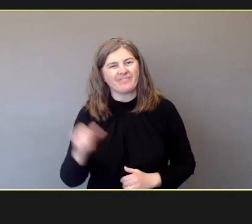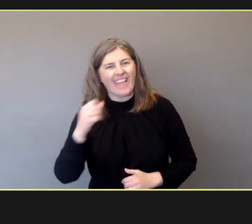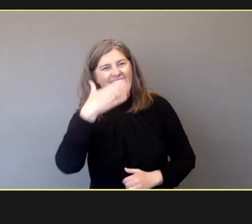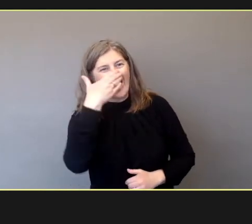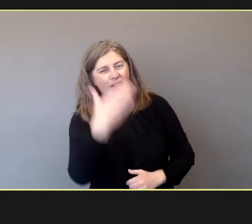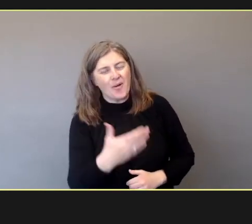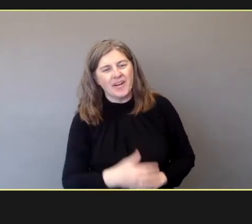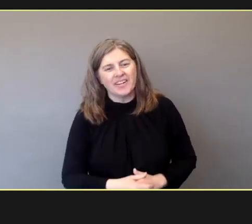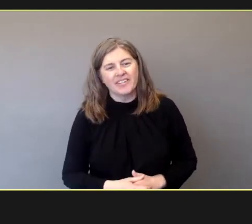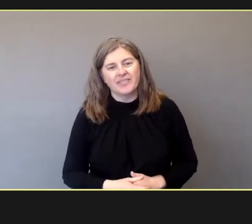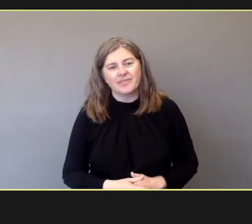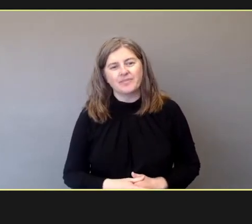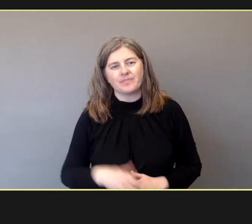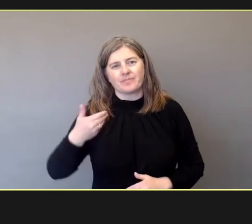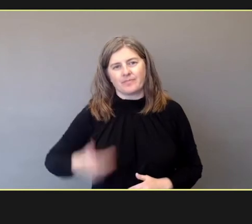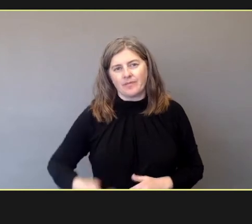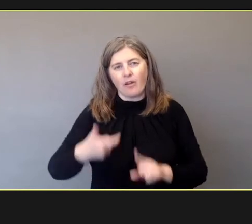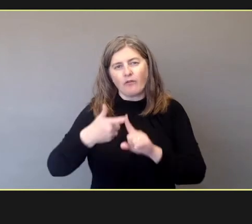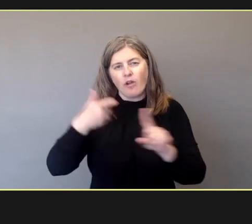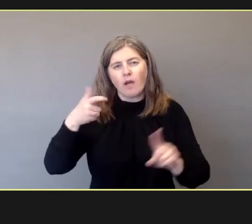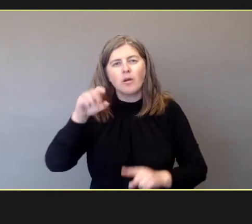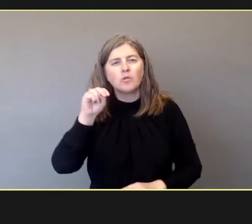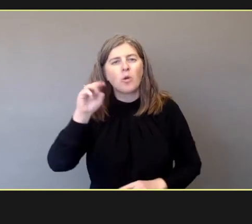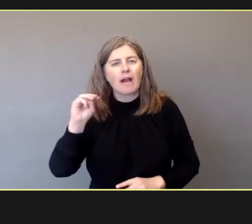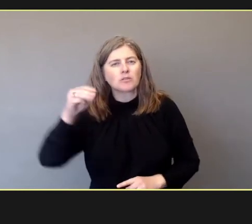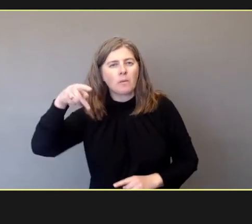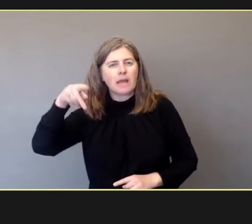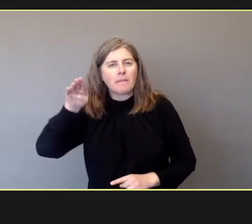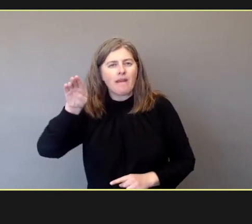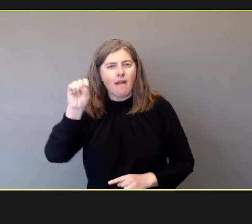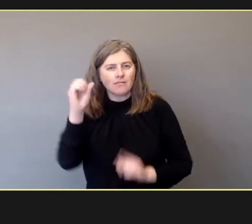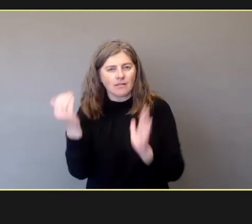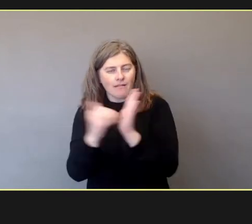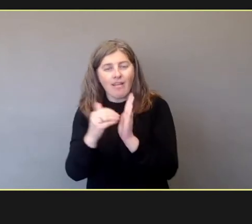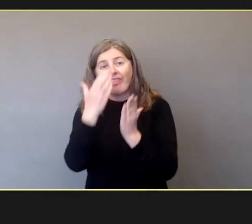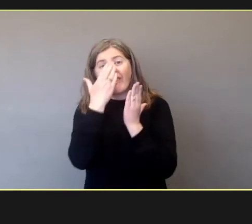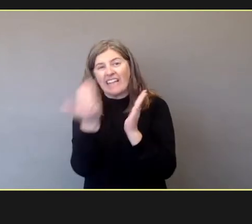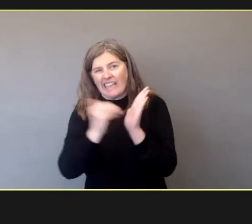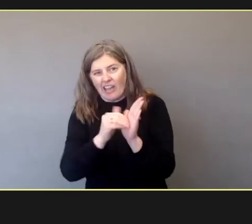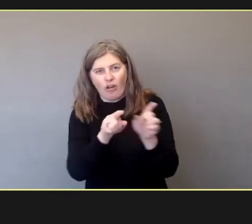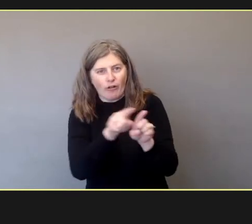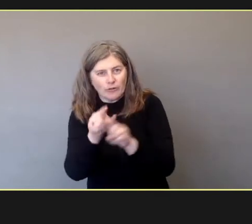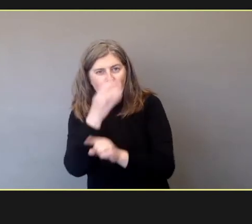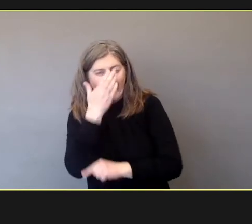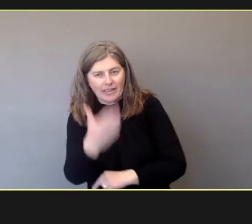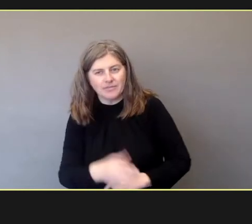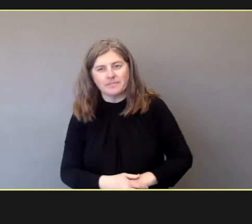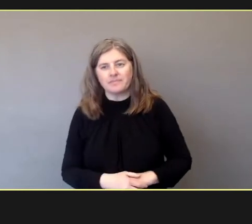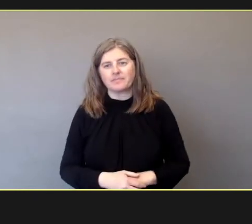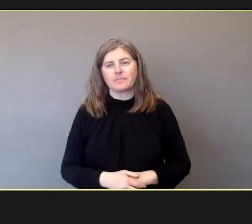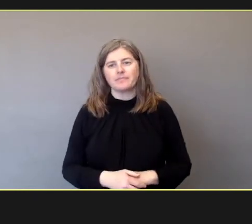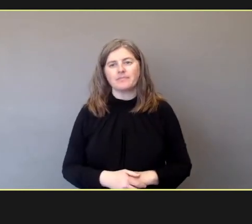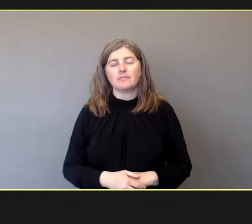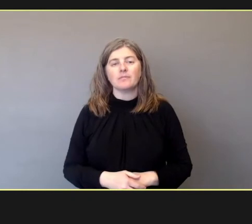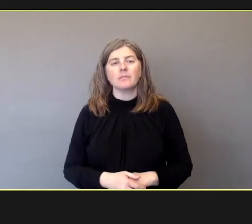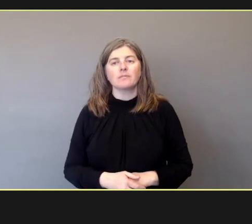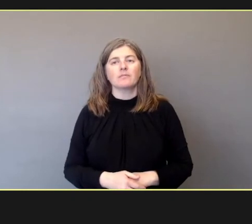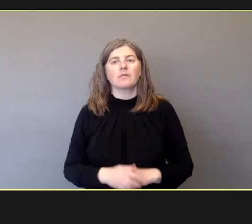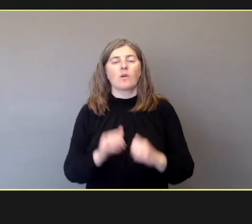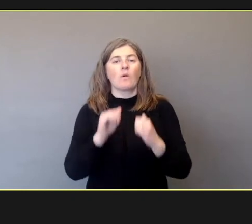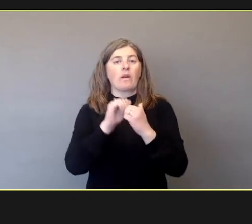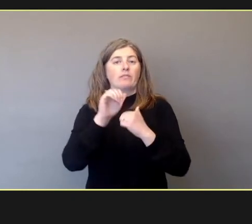you. Lou DeVizio from New Mexico PBS again. Thanks again also. With